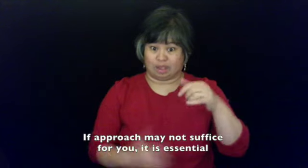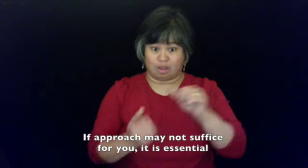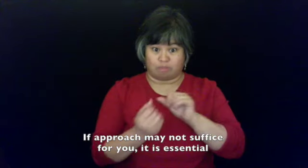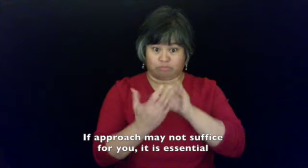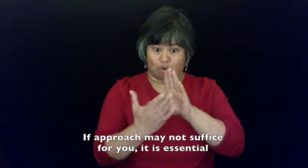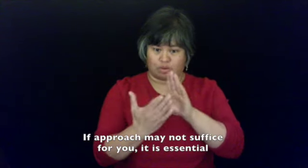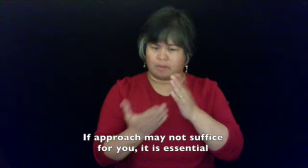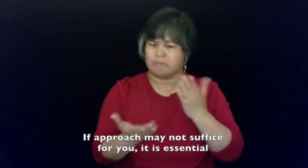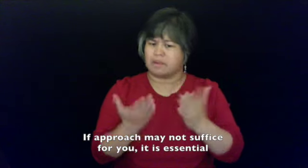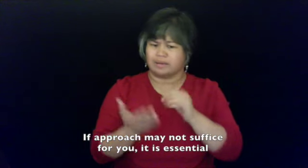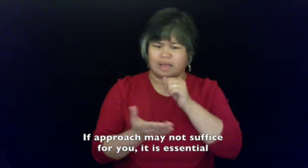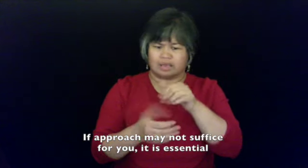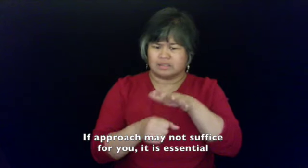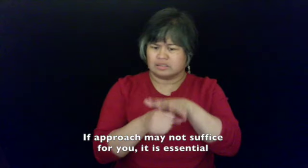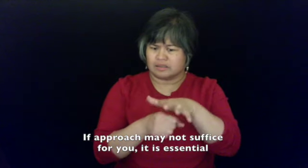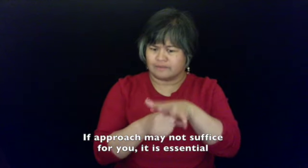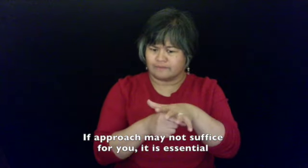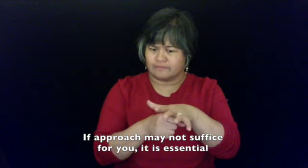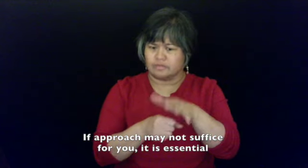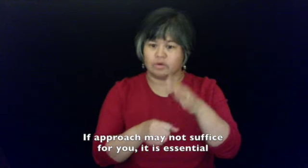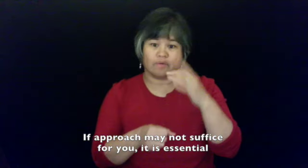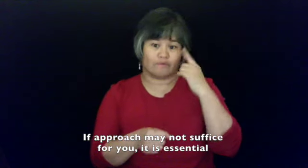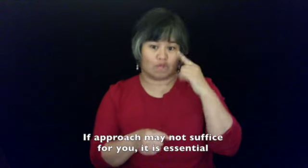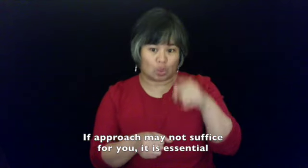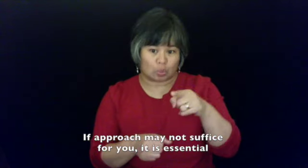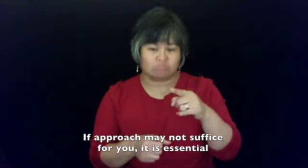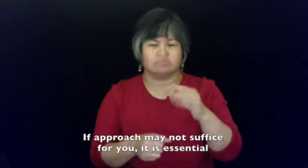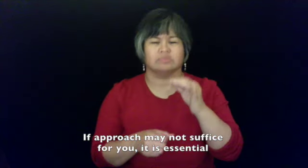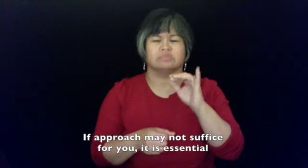If an approach may not suffice for you, it is essential